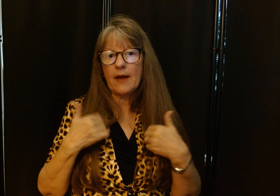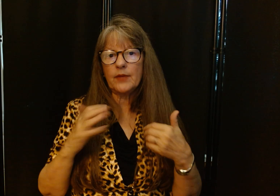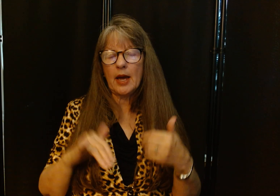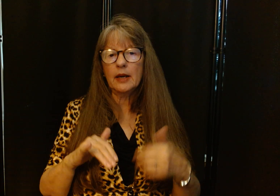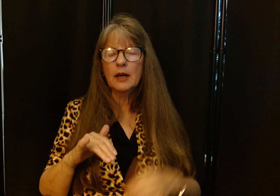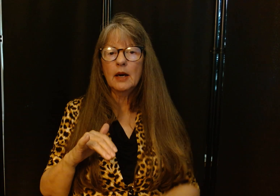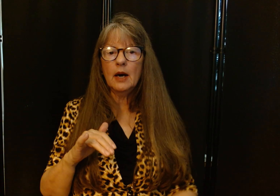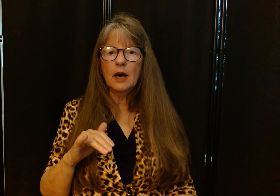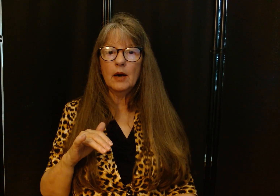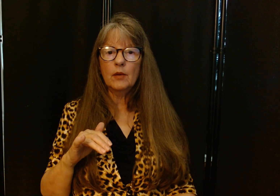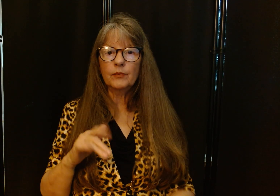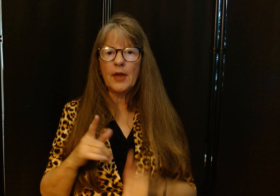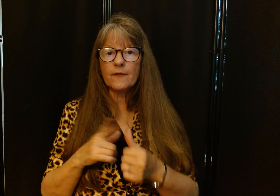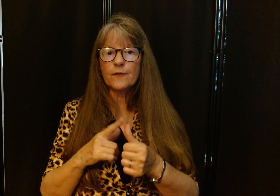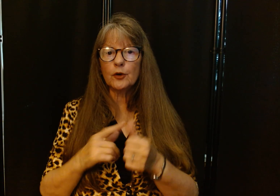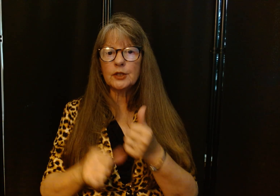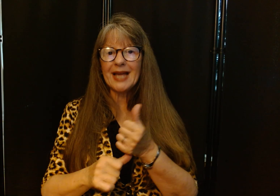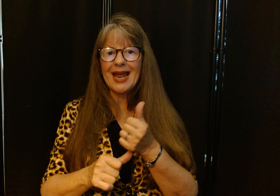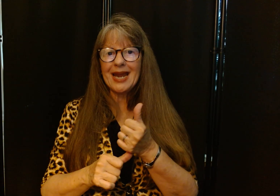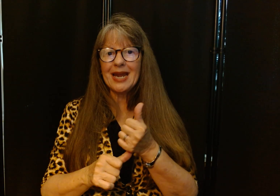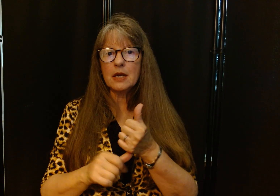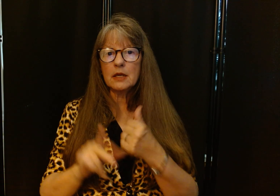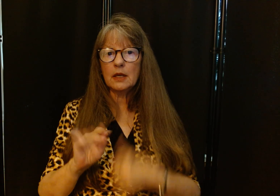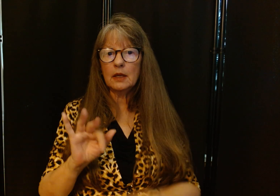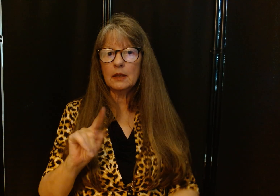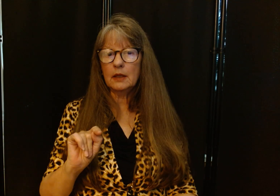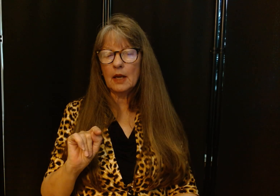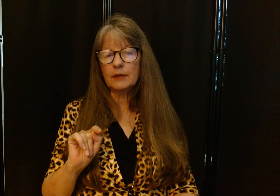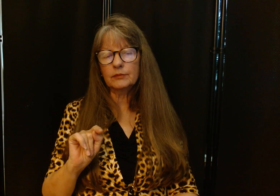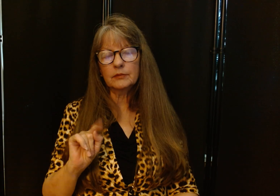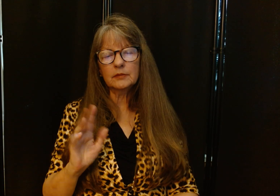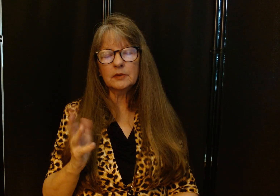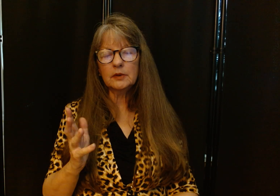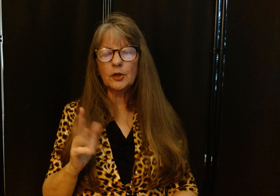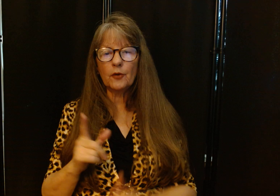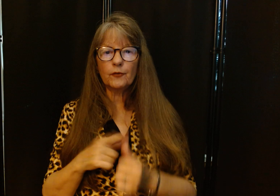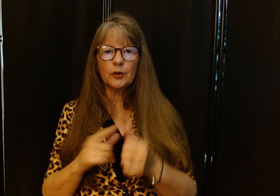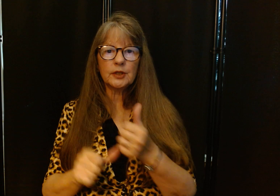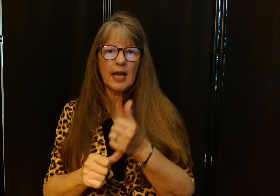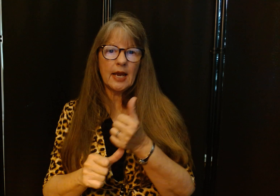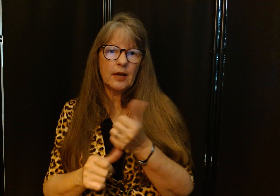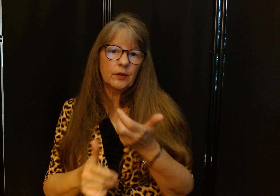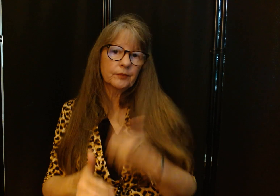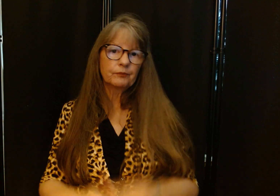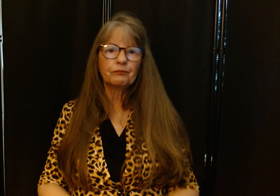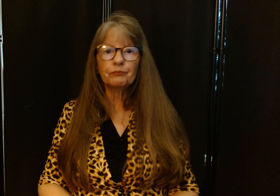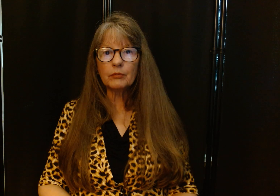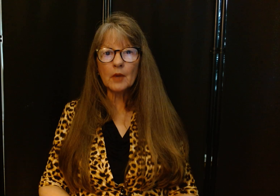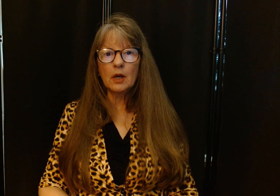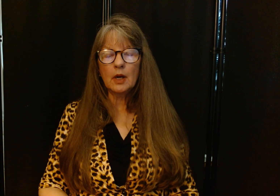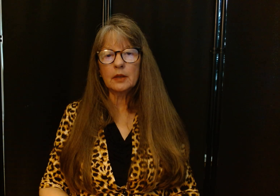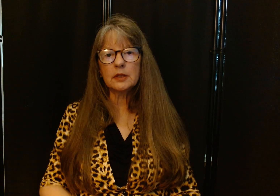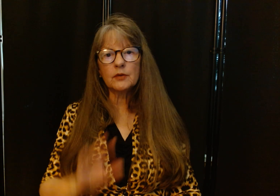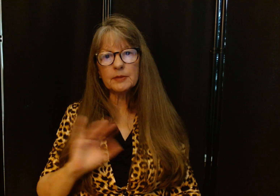that first aid kit. And first aid, instead of spelling